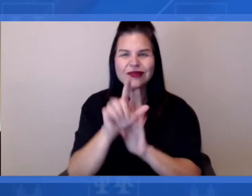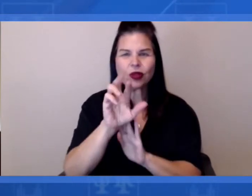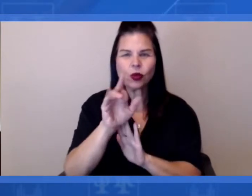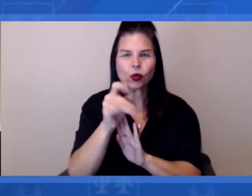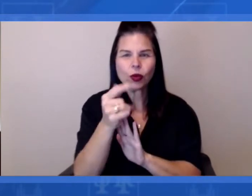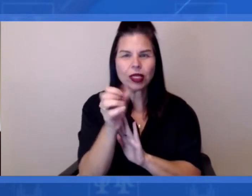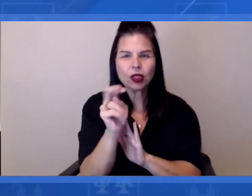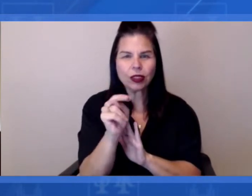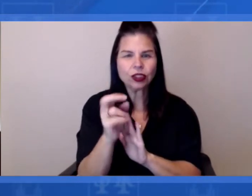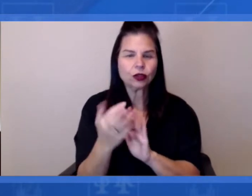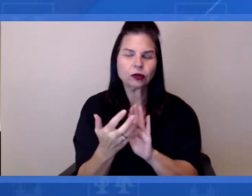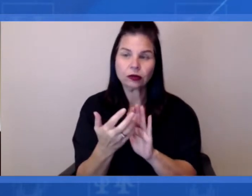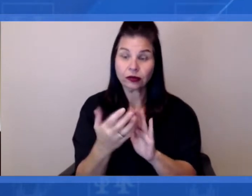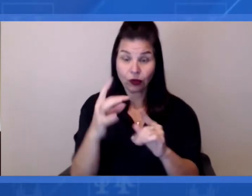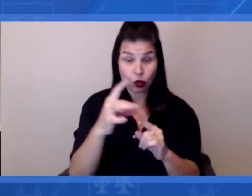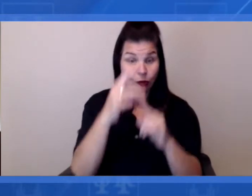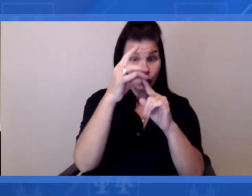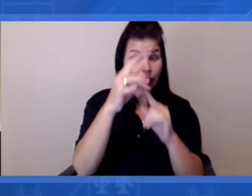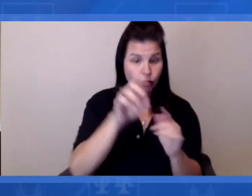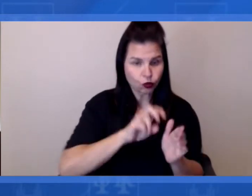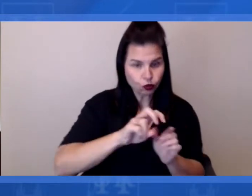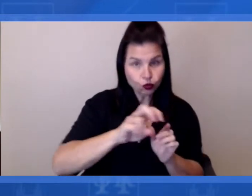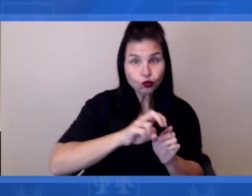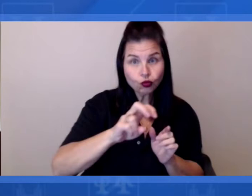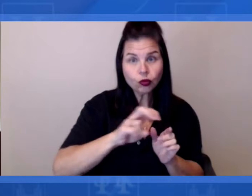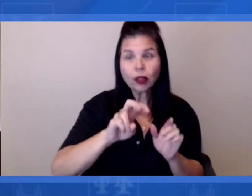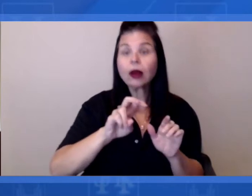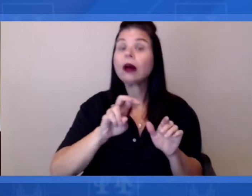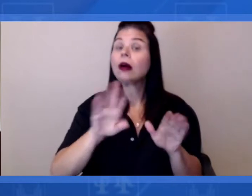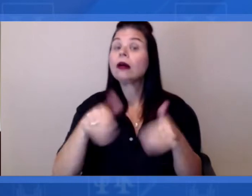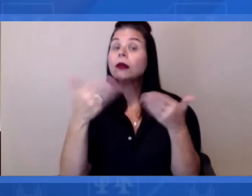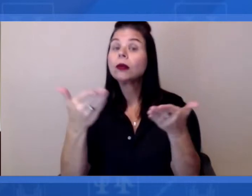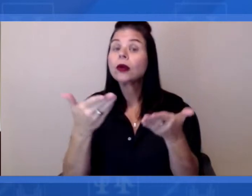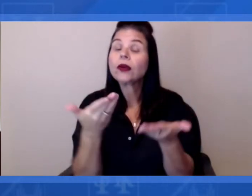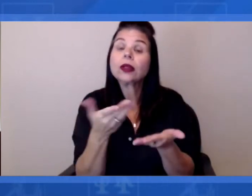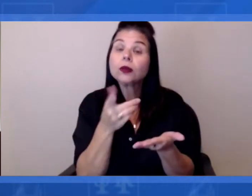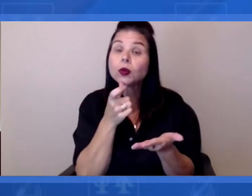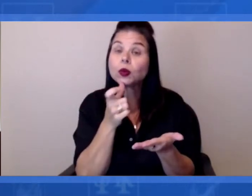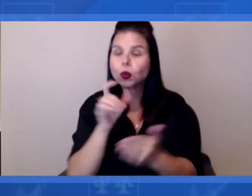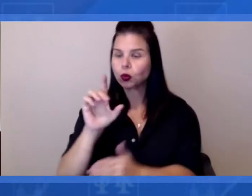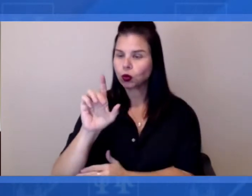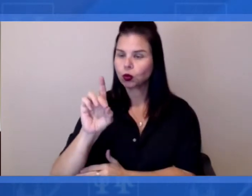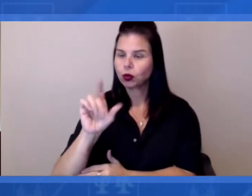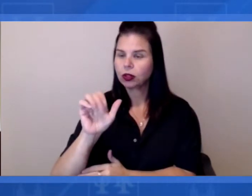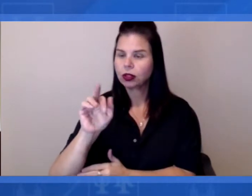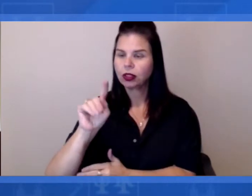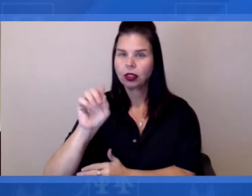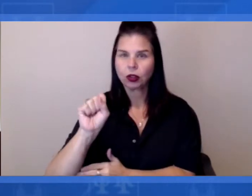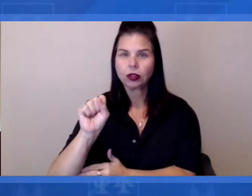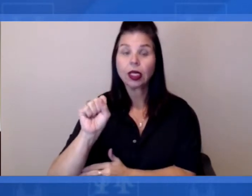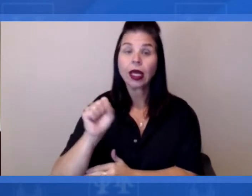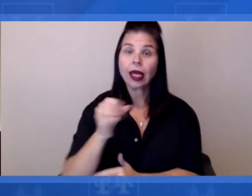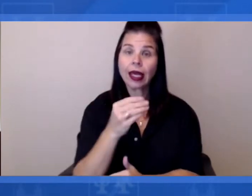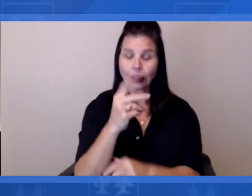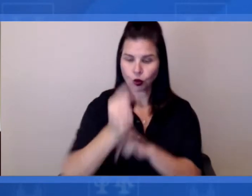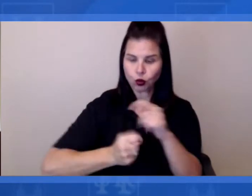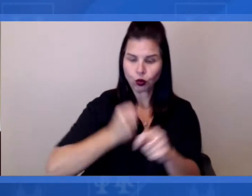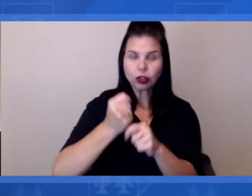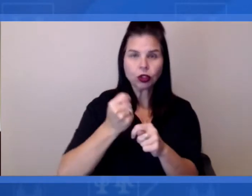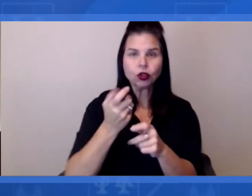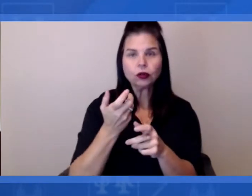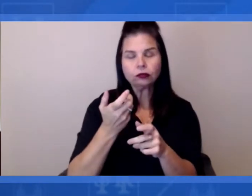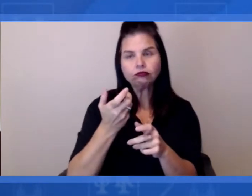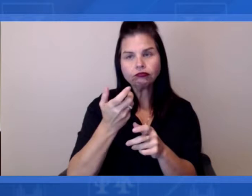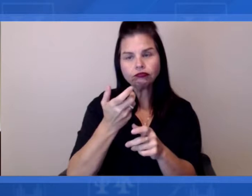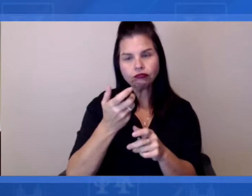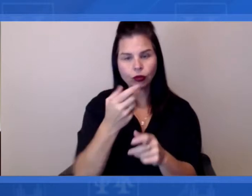both specialized transit delivered by DARTs and conventional transit provided on